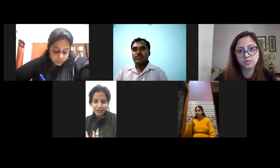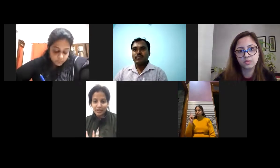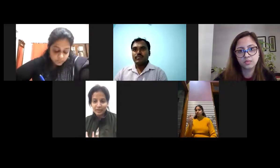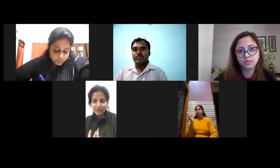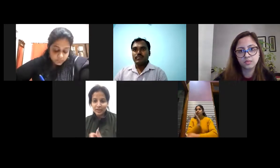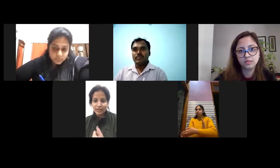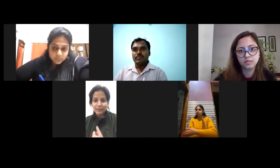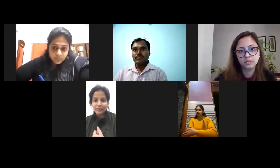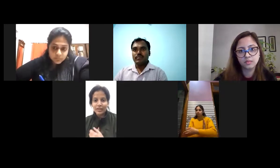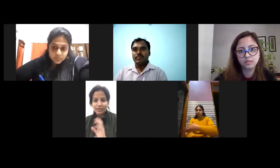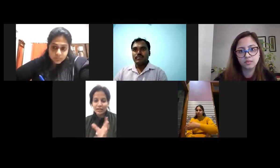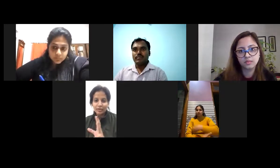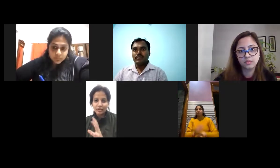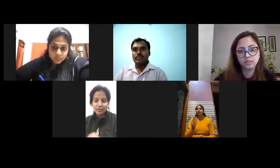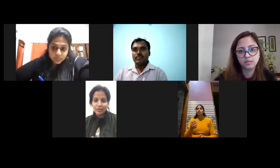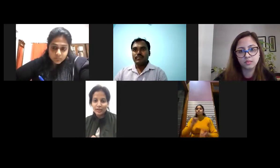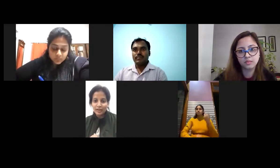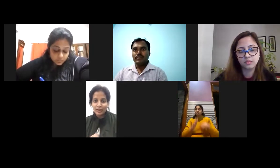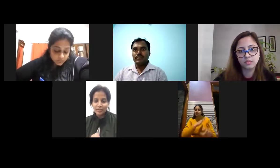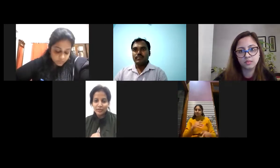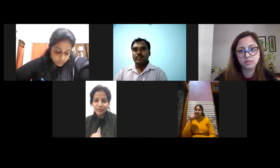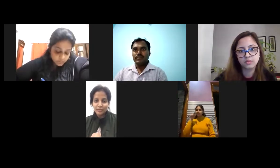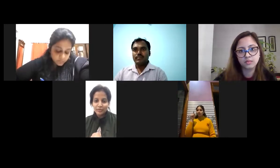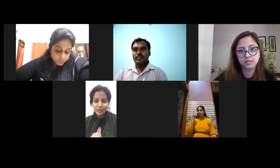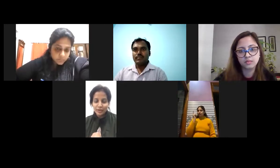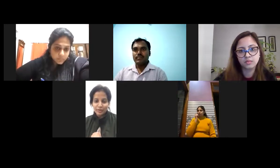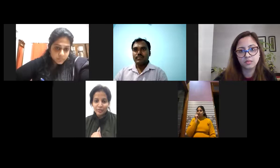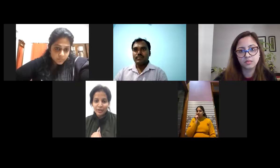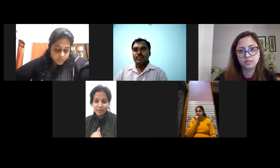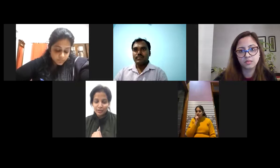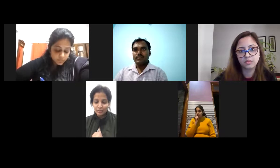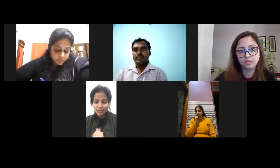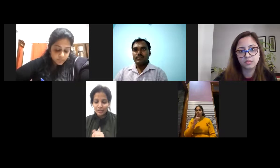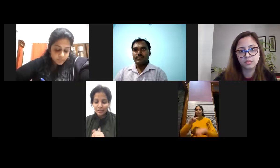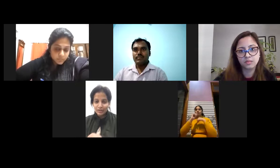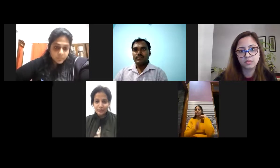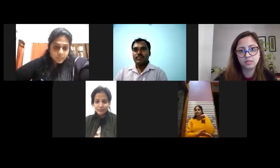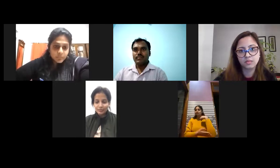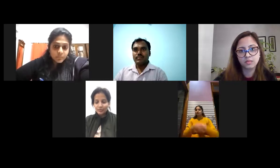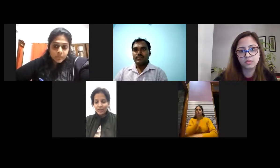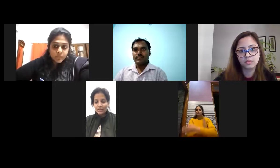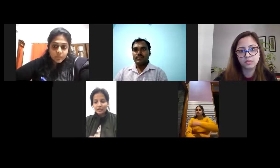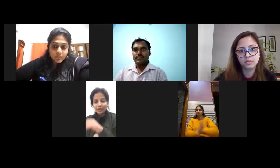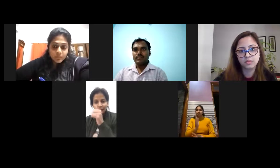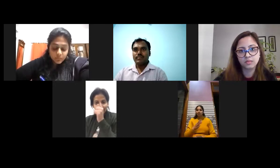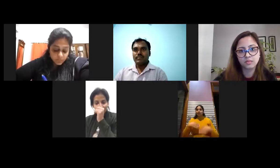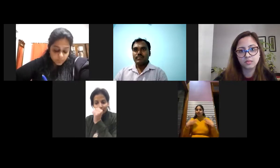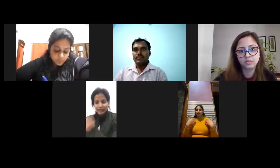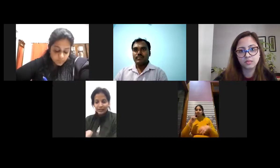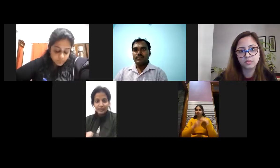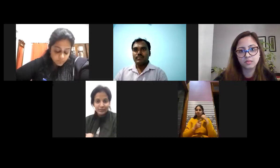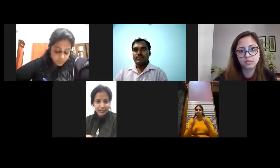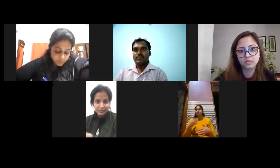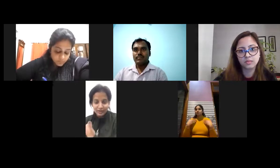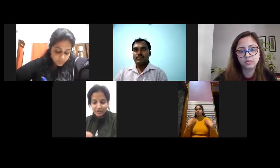happy ending in the society. So that's also a point that I wanted to bring to the notice. So coming to